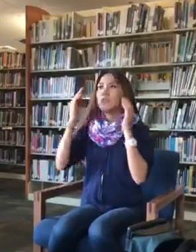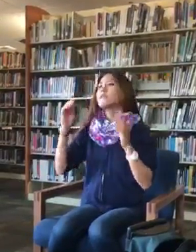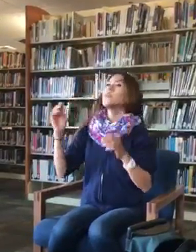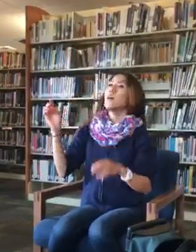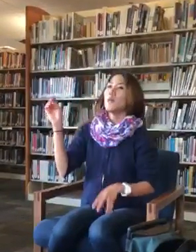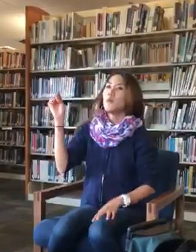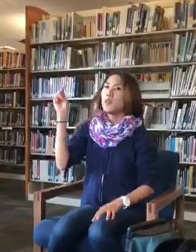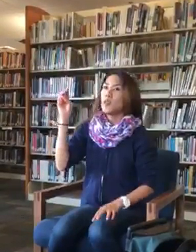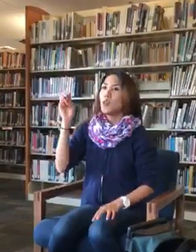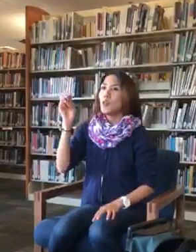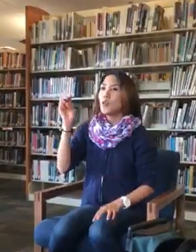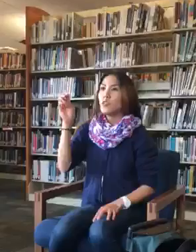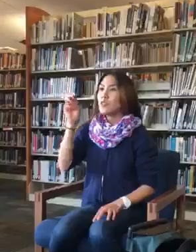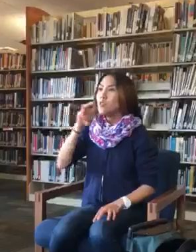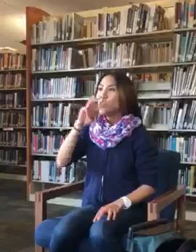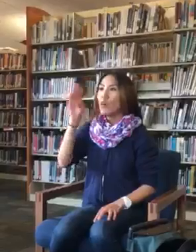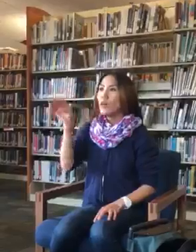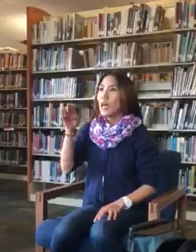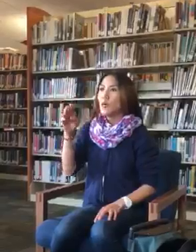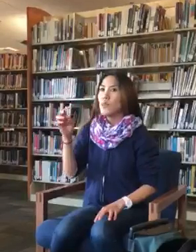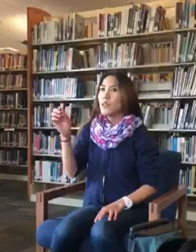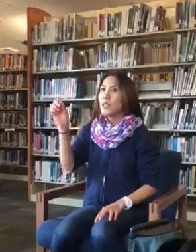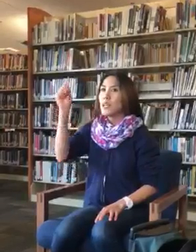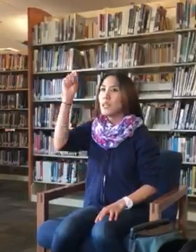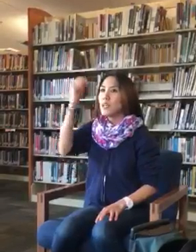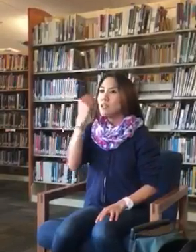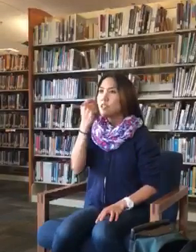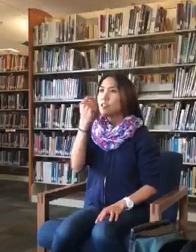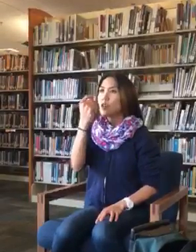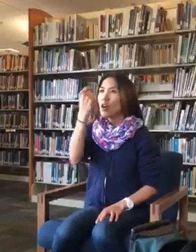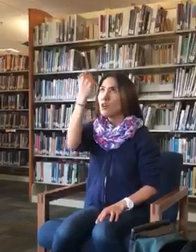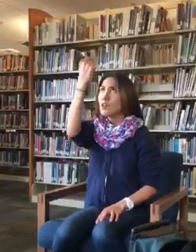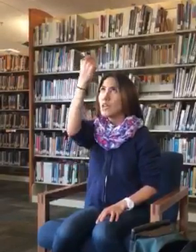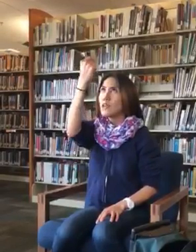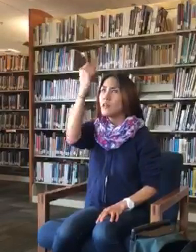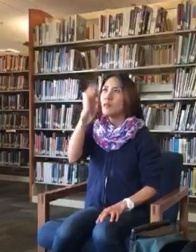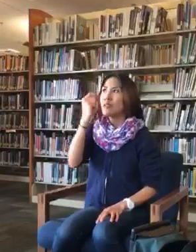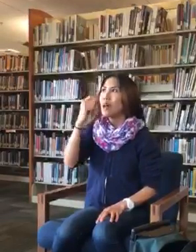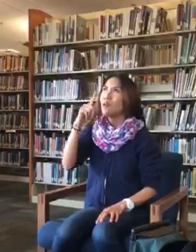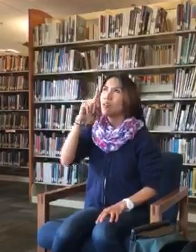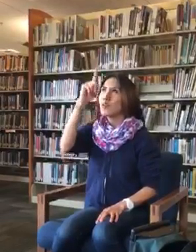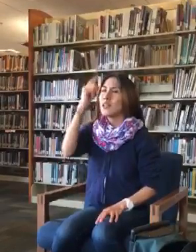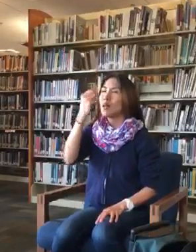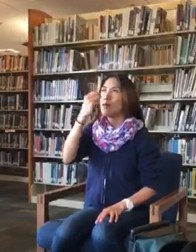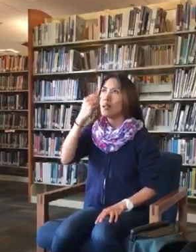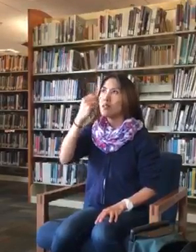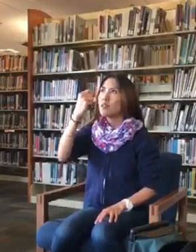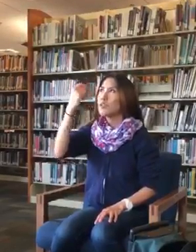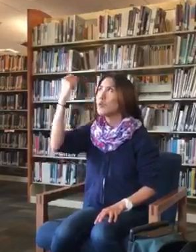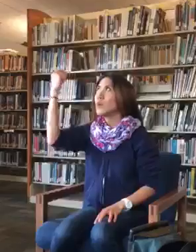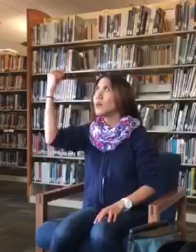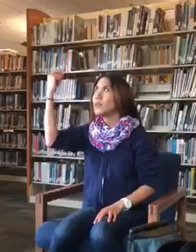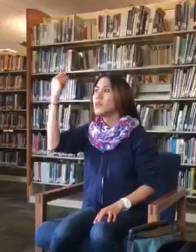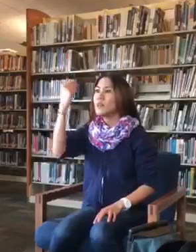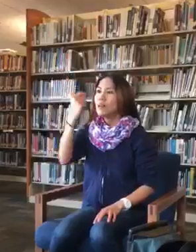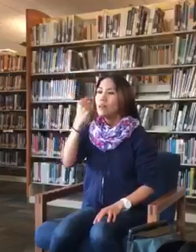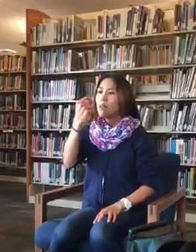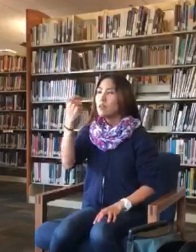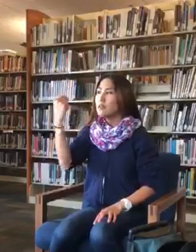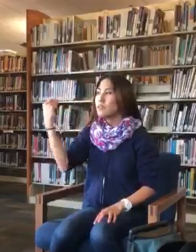is, you could do all that with the 6 cardinal gate. I always go like that, but it's actually 1,